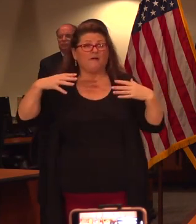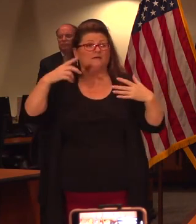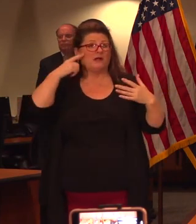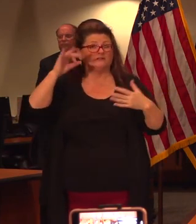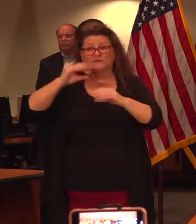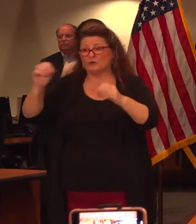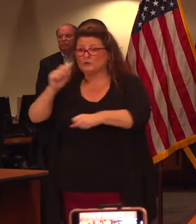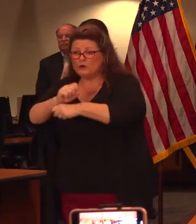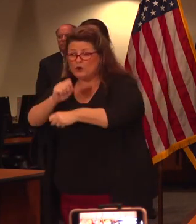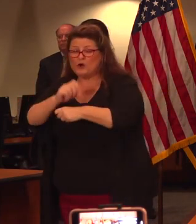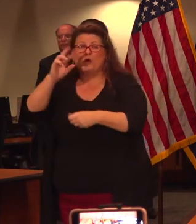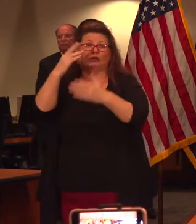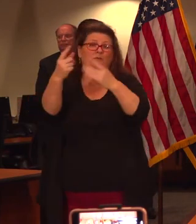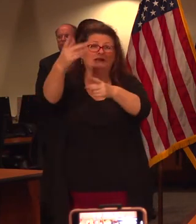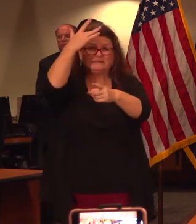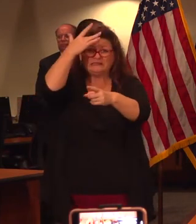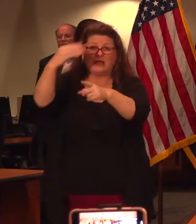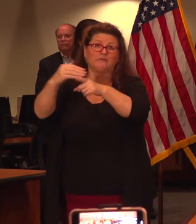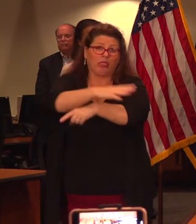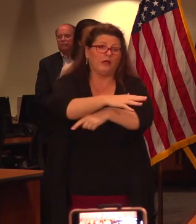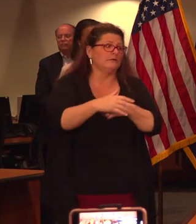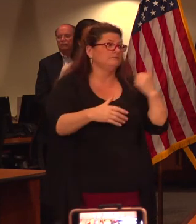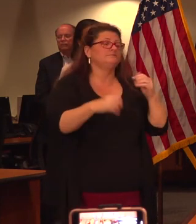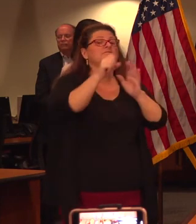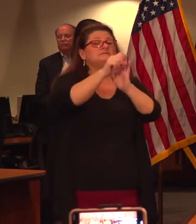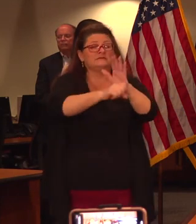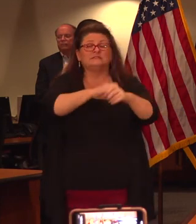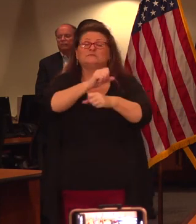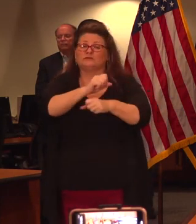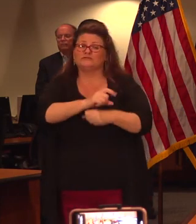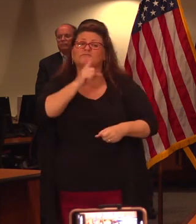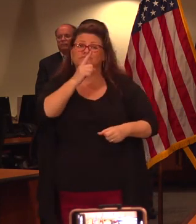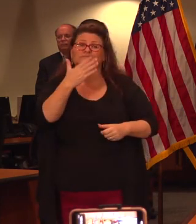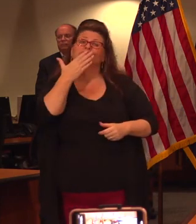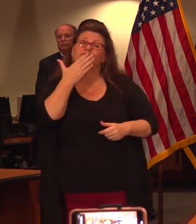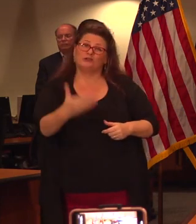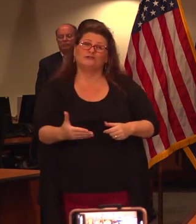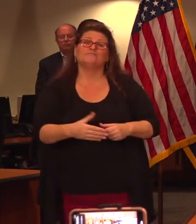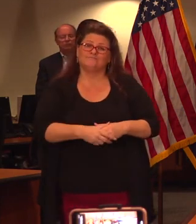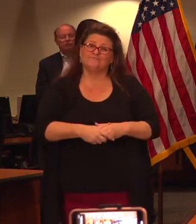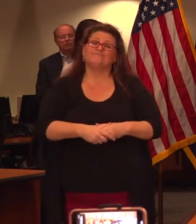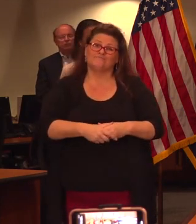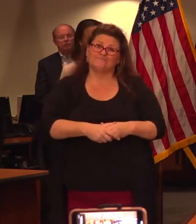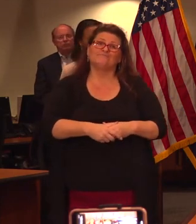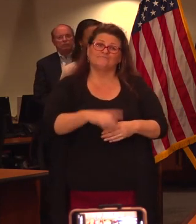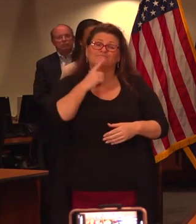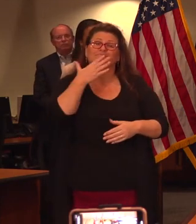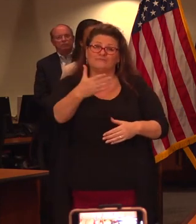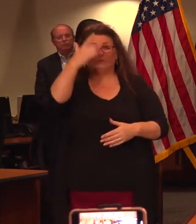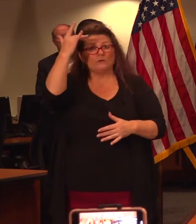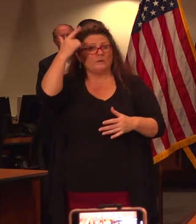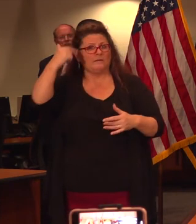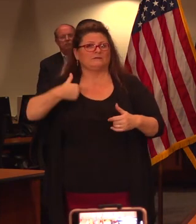work or a coworker? Well, the state employees have really been a great group because we, of course, asked them to work from